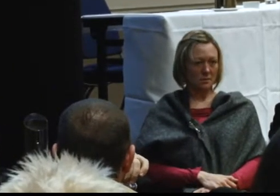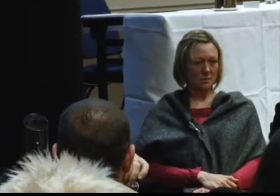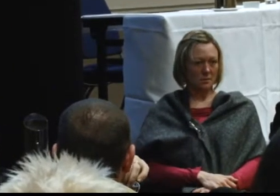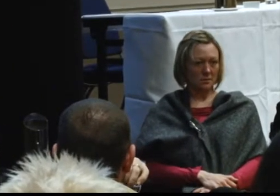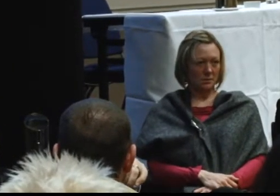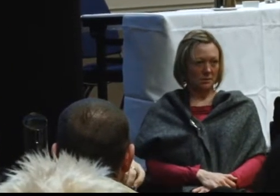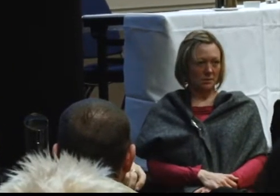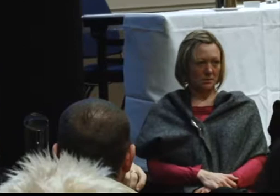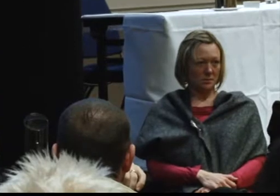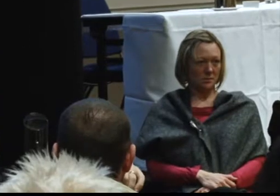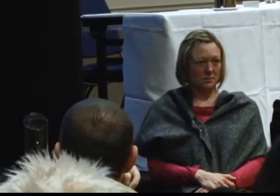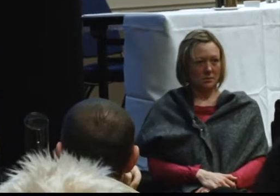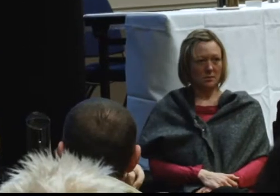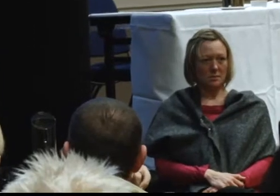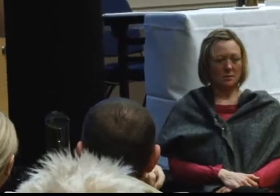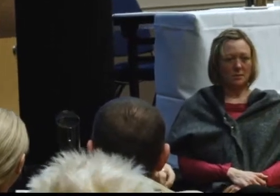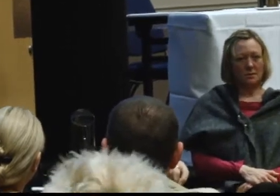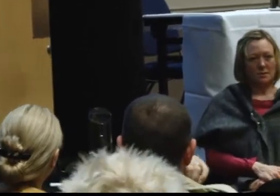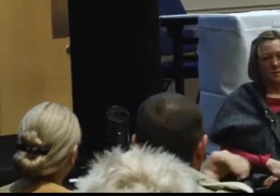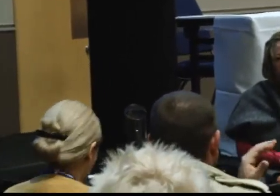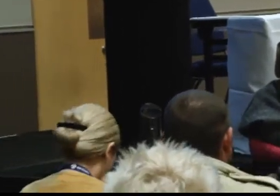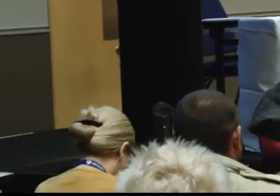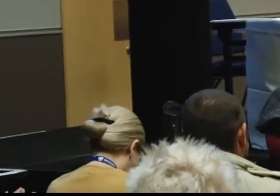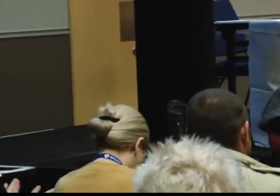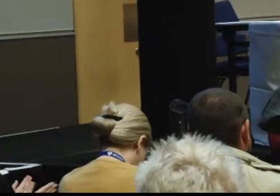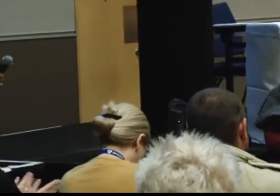that's about it, I think. Kia ora. Yeah.